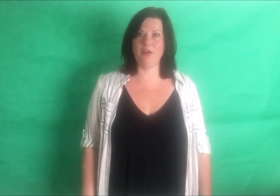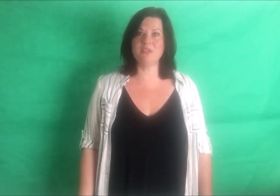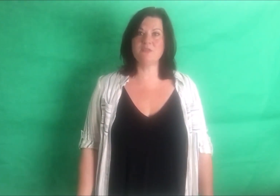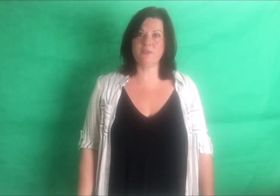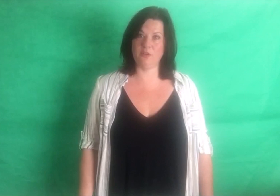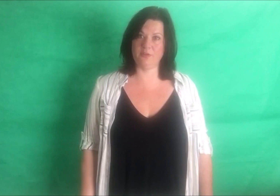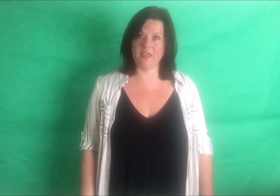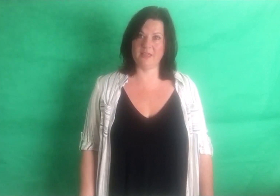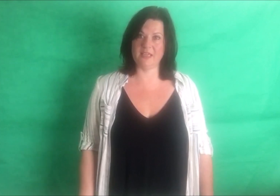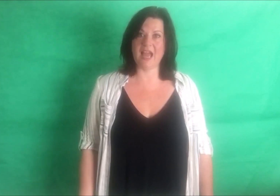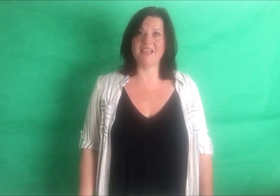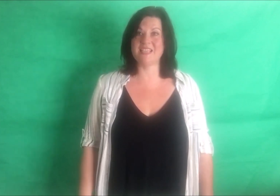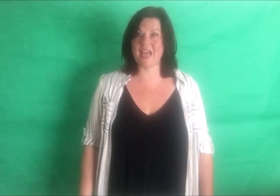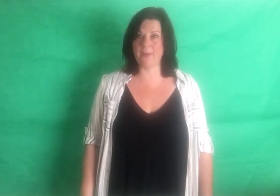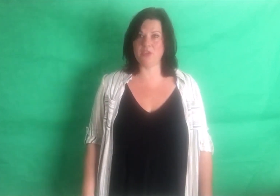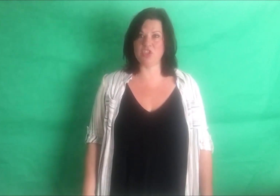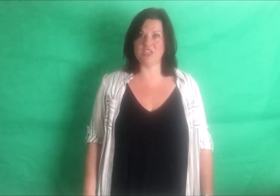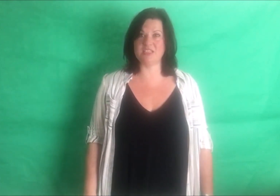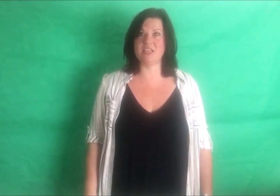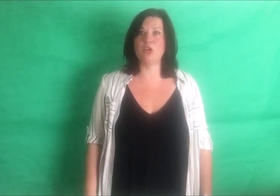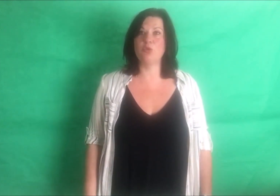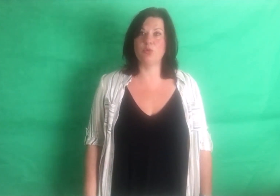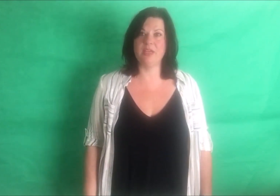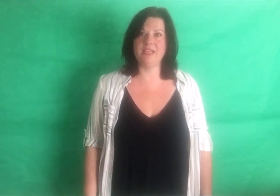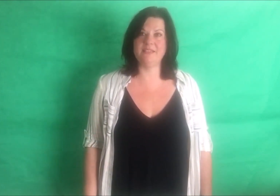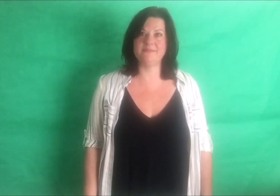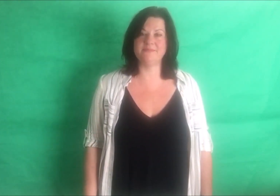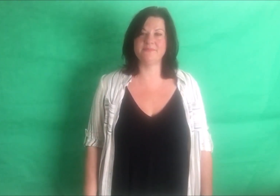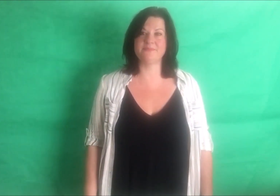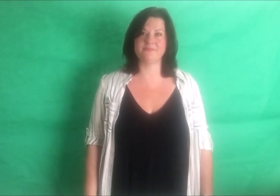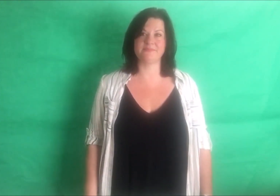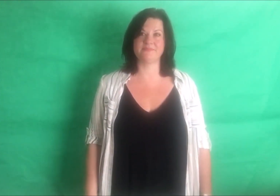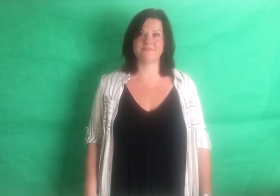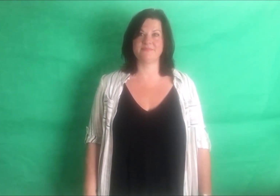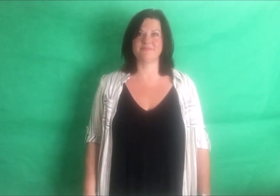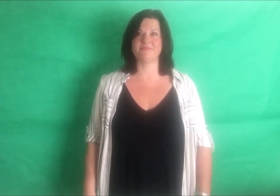Cauliflowers fluffy and cabbages green.